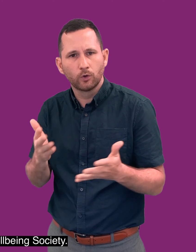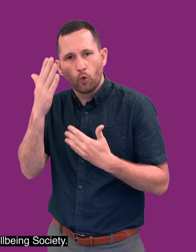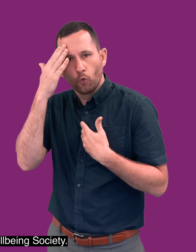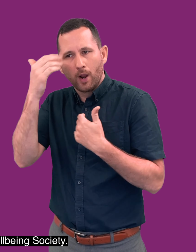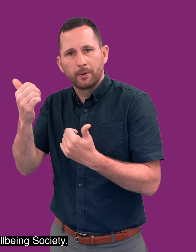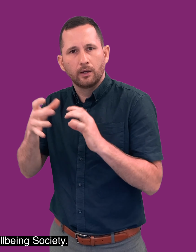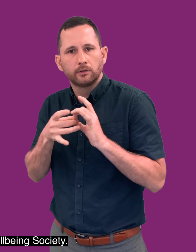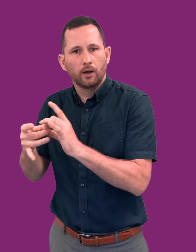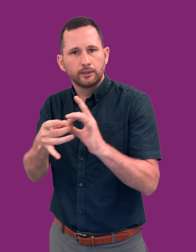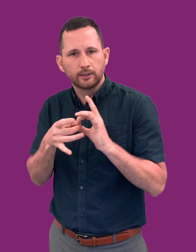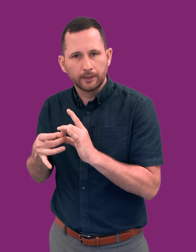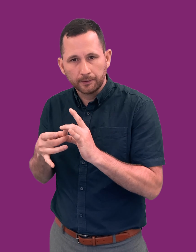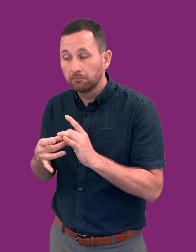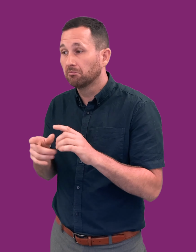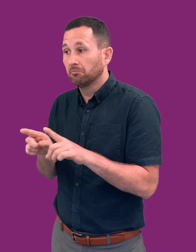Wellbeing Society.